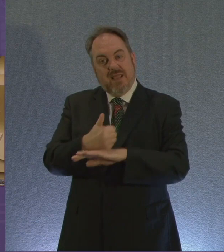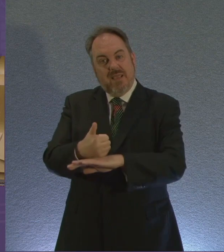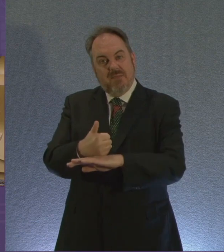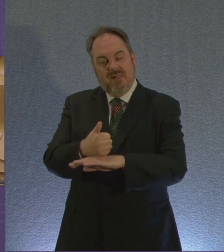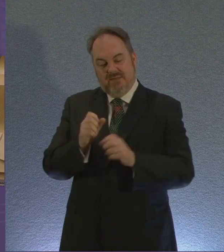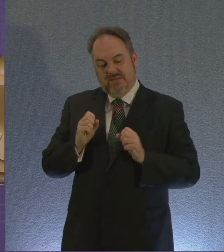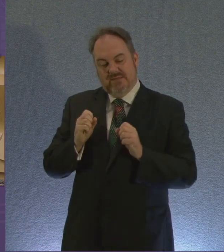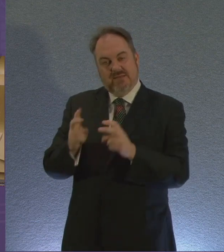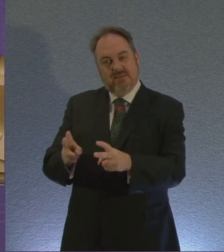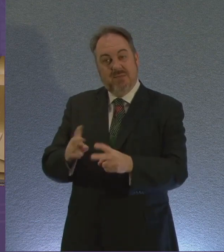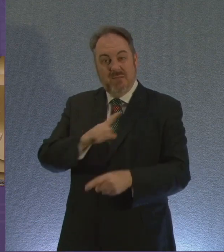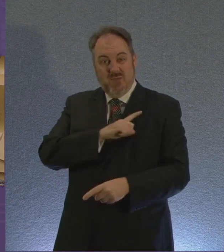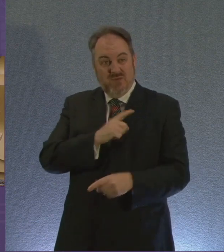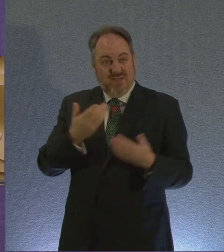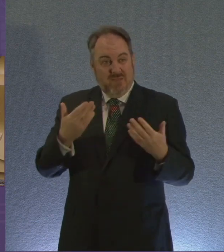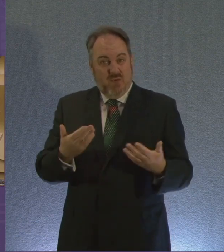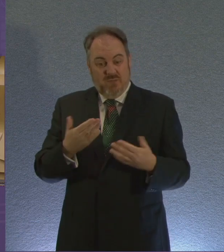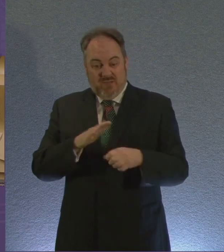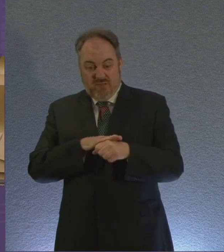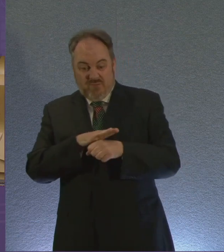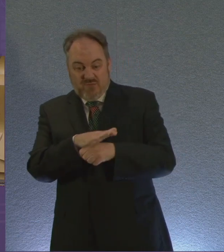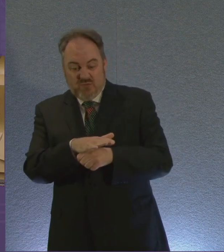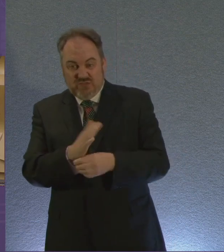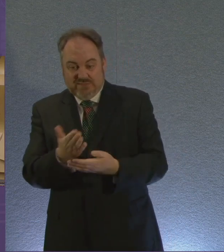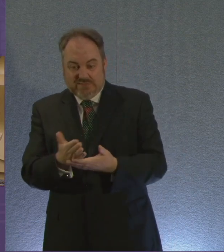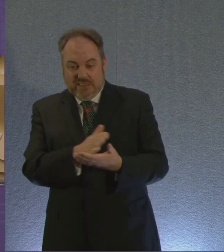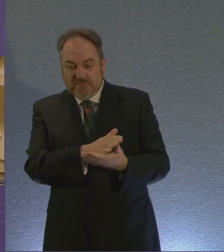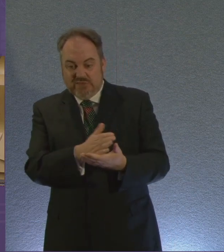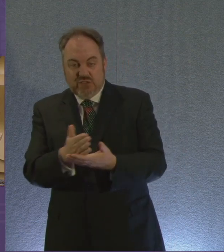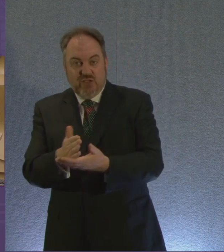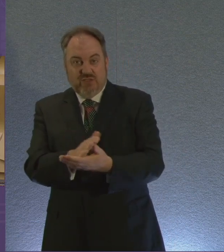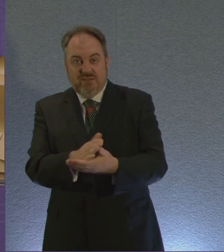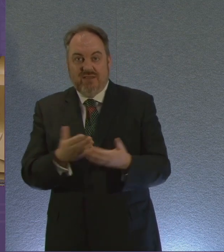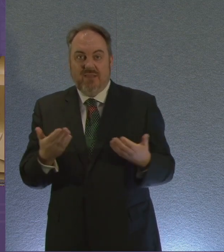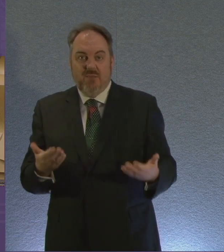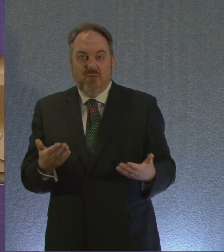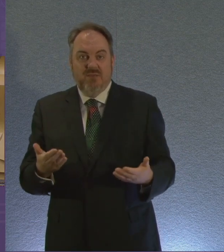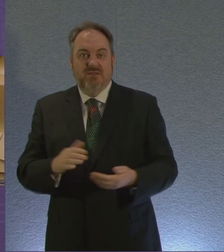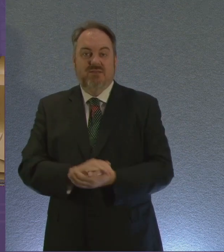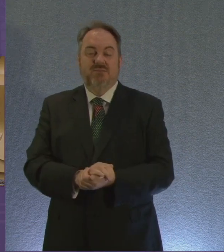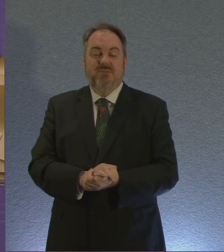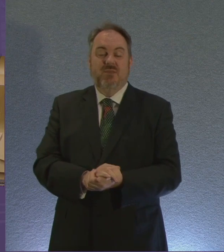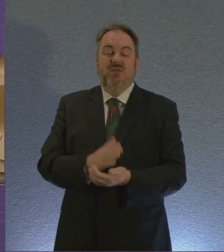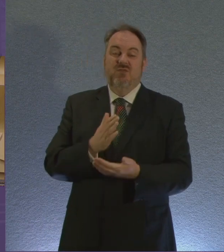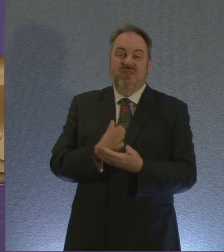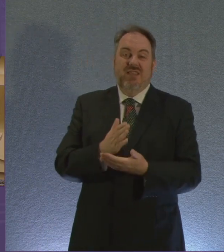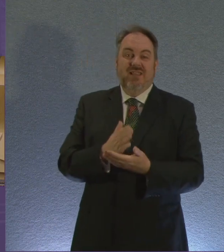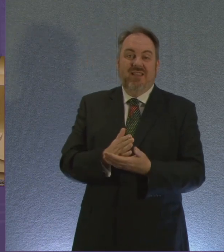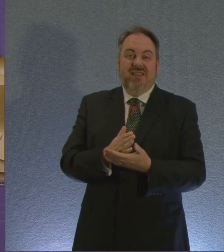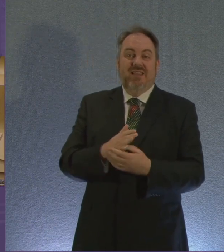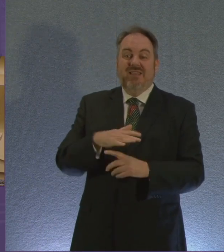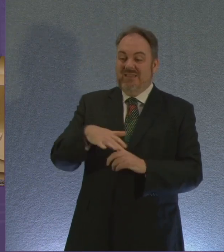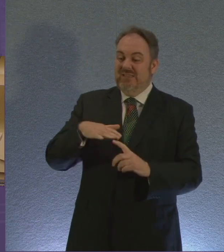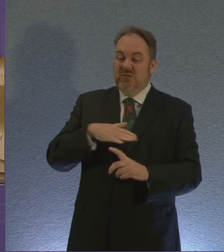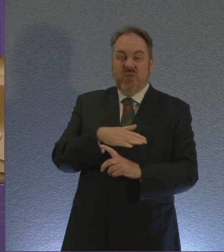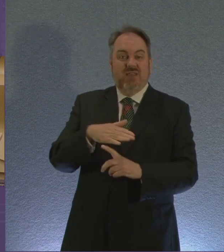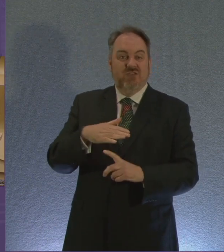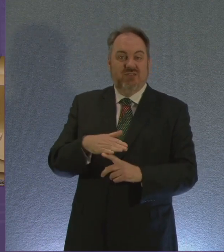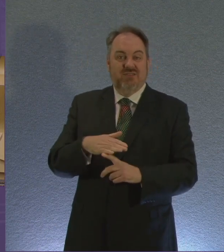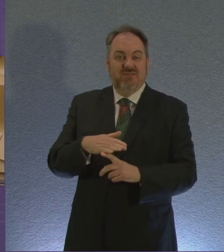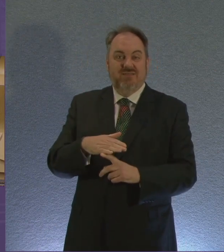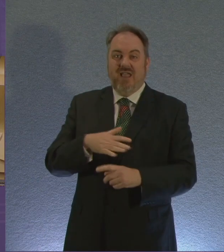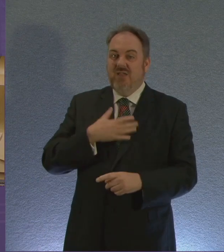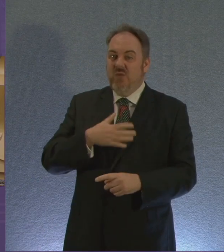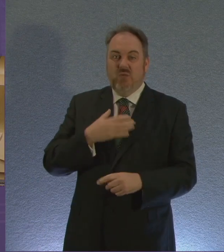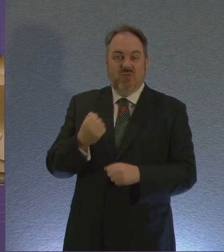without financial help and assistance is something no responsible government would do, and it is not a situation I would allow. And I would